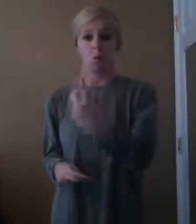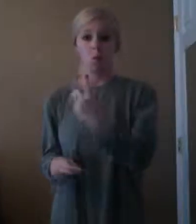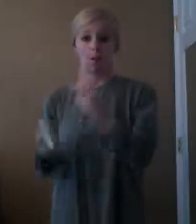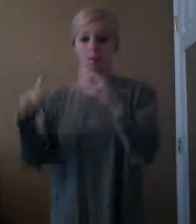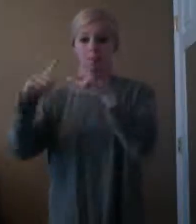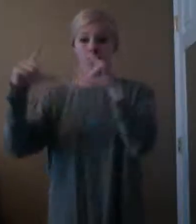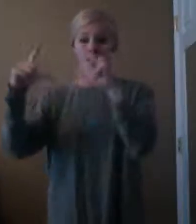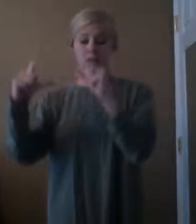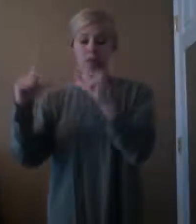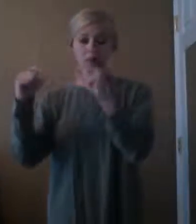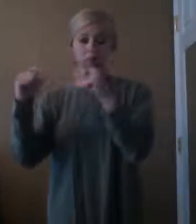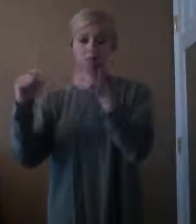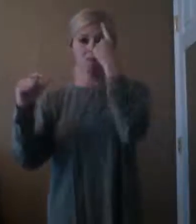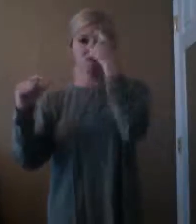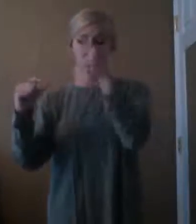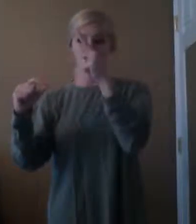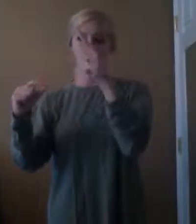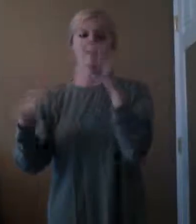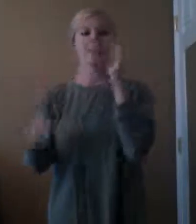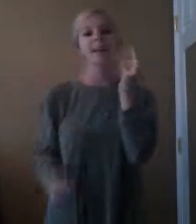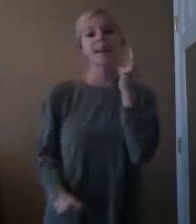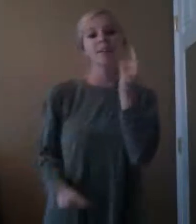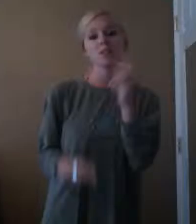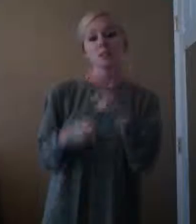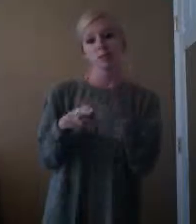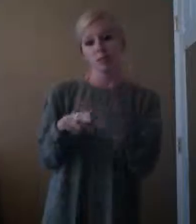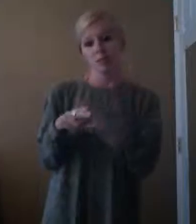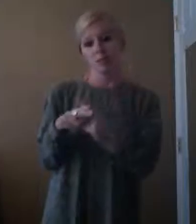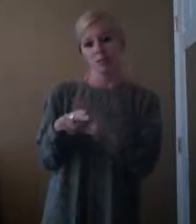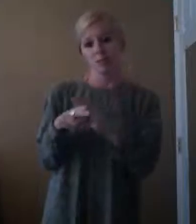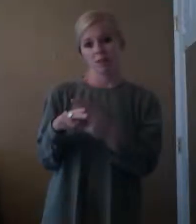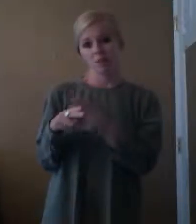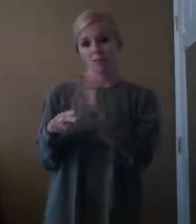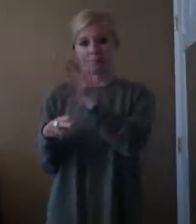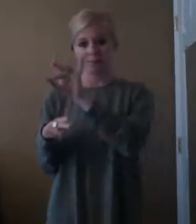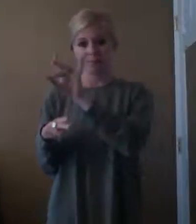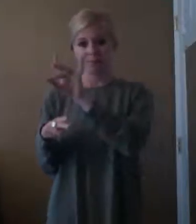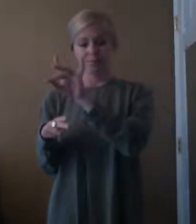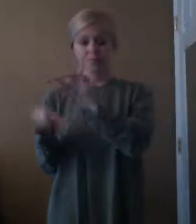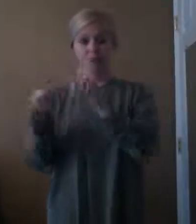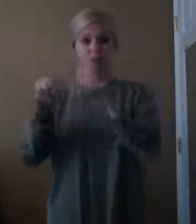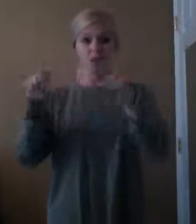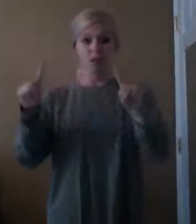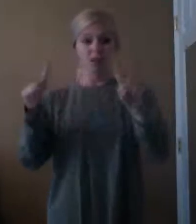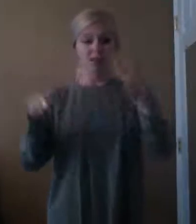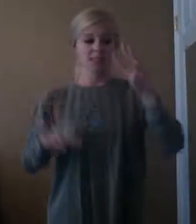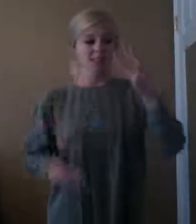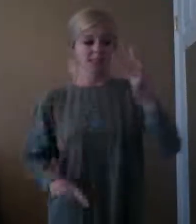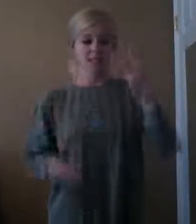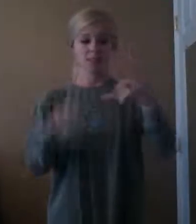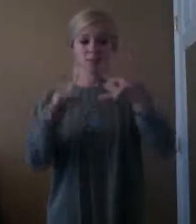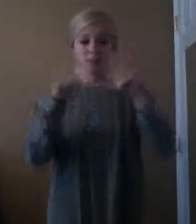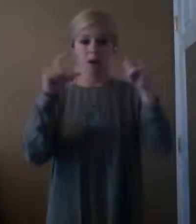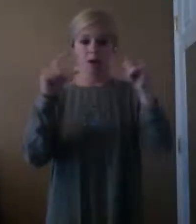weight because he weighs 8 pounds. We put an 8 in there. And there are 6 boxes for Pete because